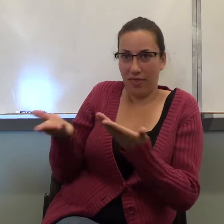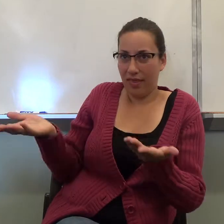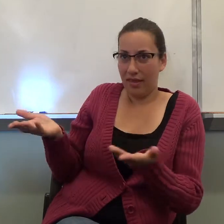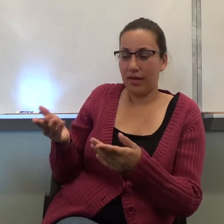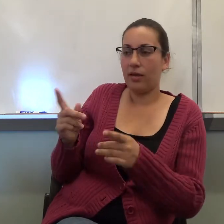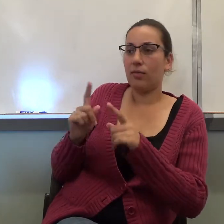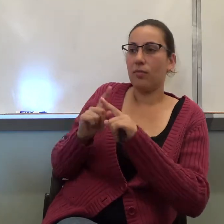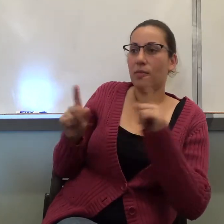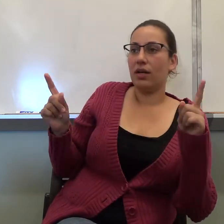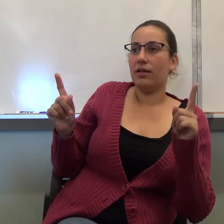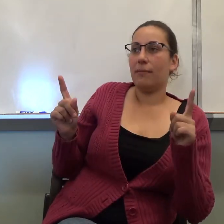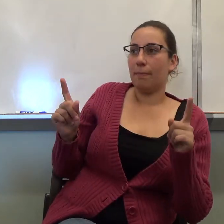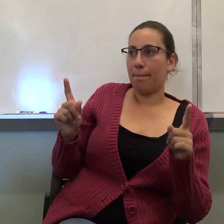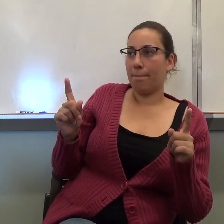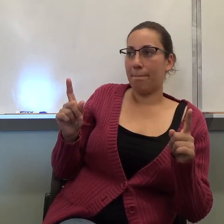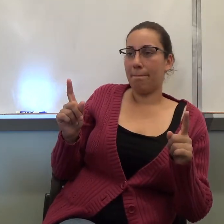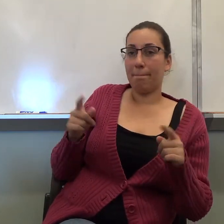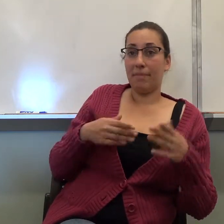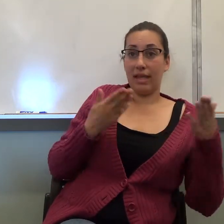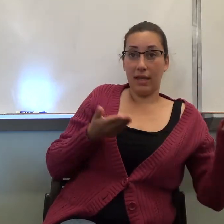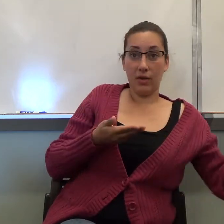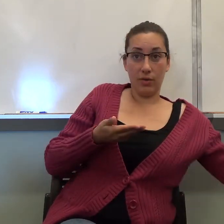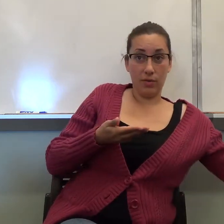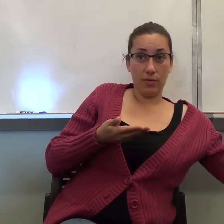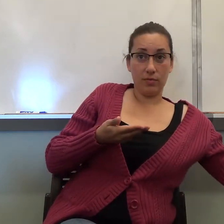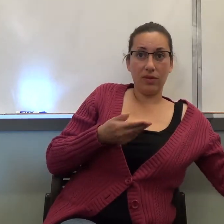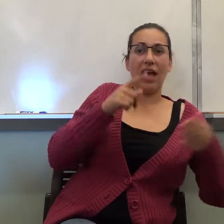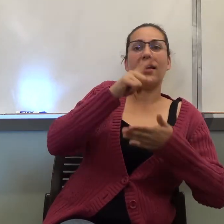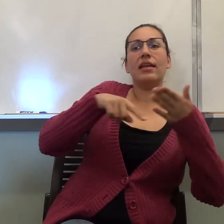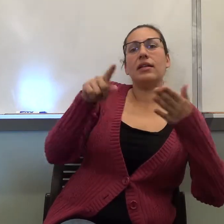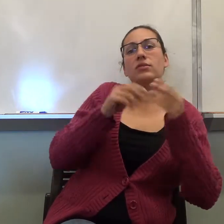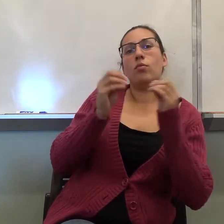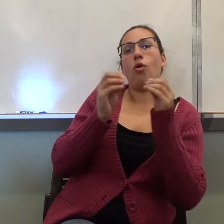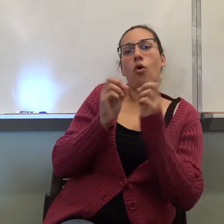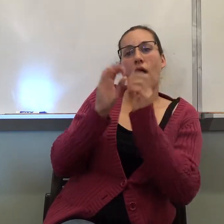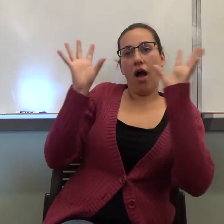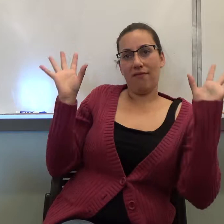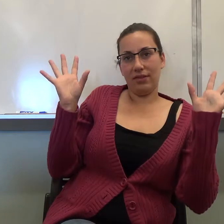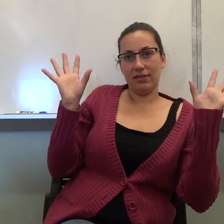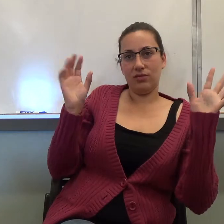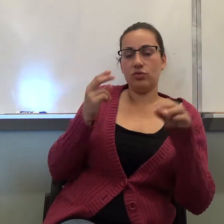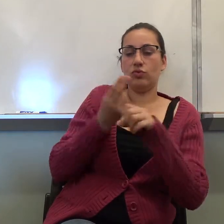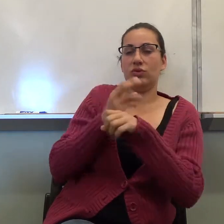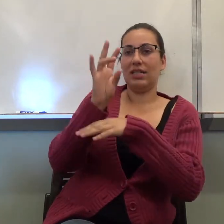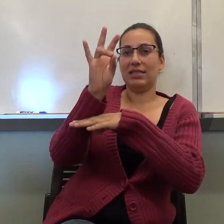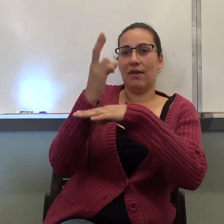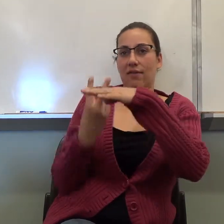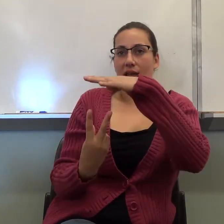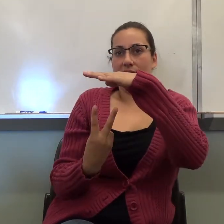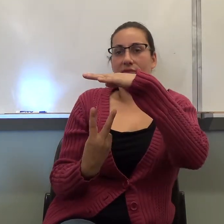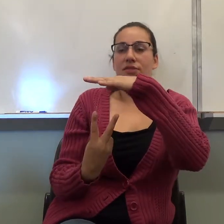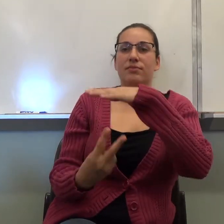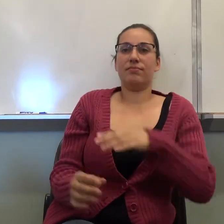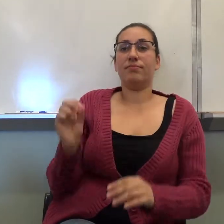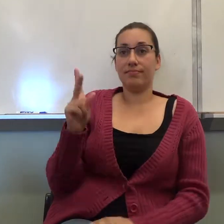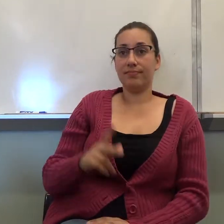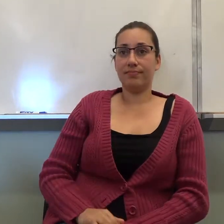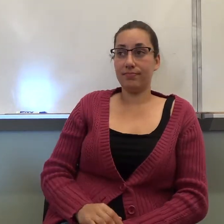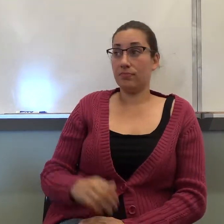that here, I think the canceling is even more obvious if you use 7/2. Yeah, okay. Any others?